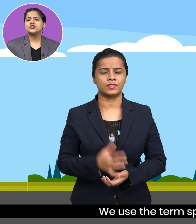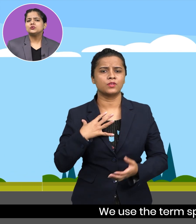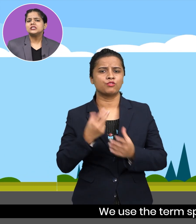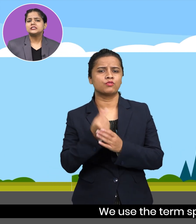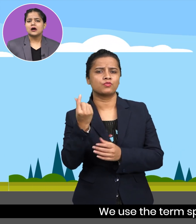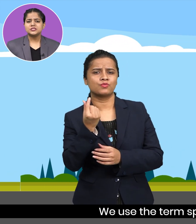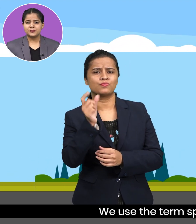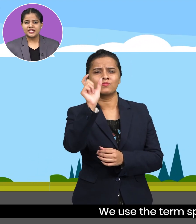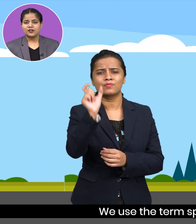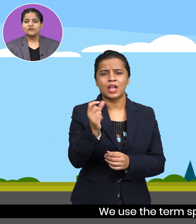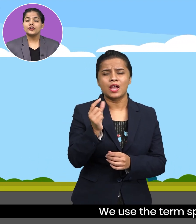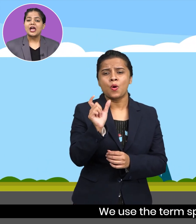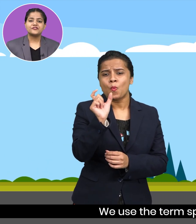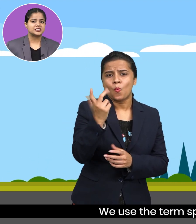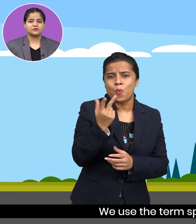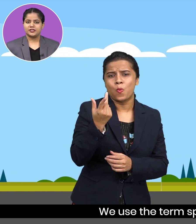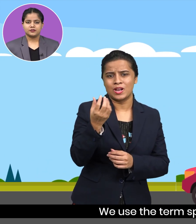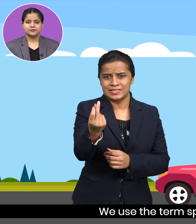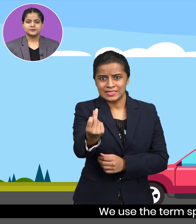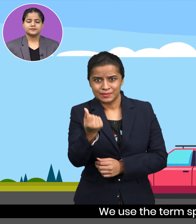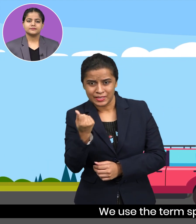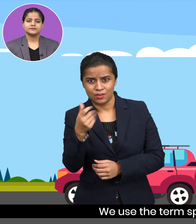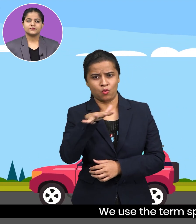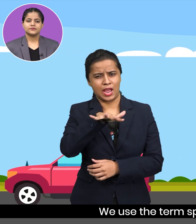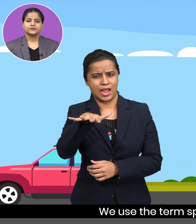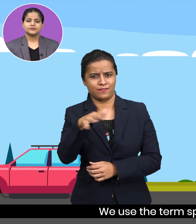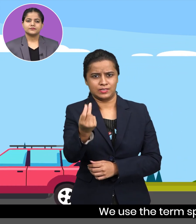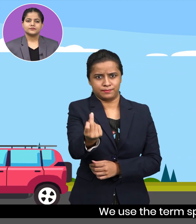We use the term speed for average speed.